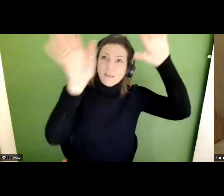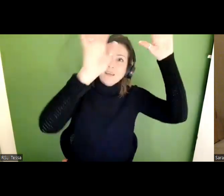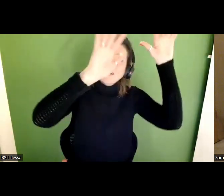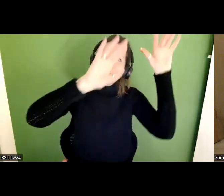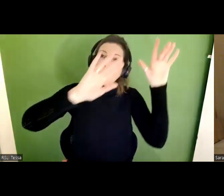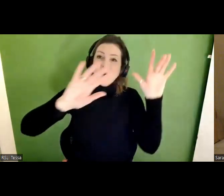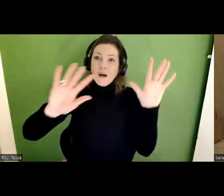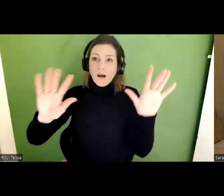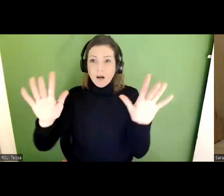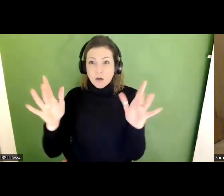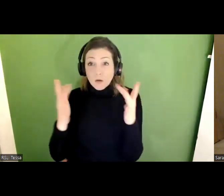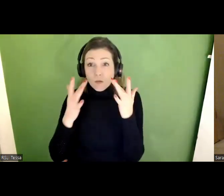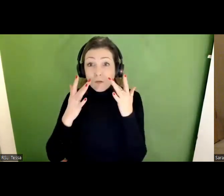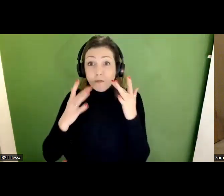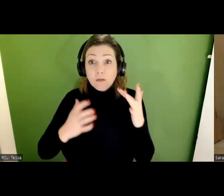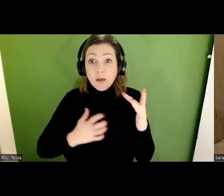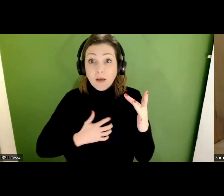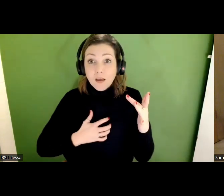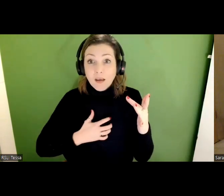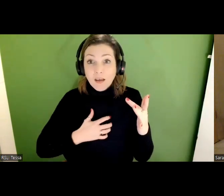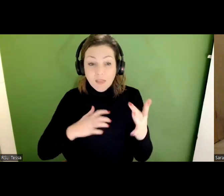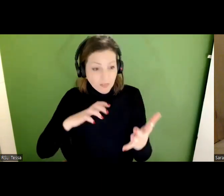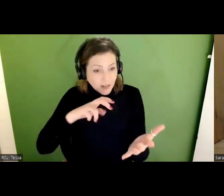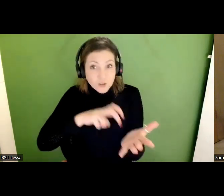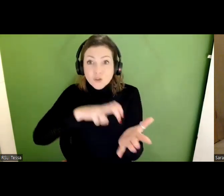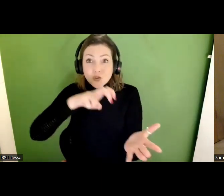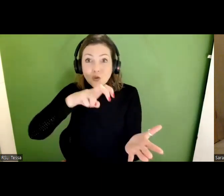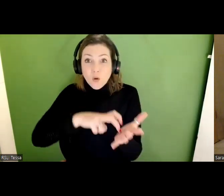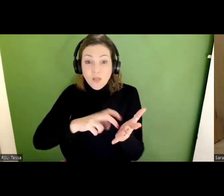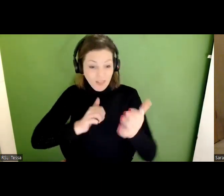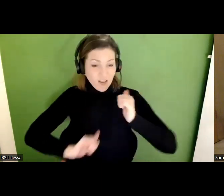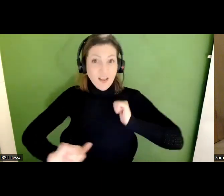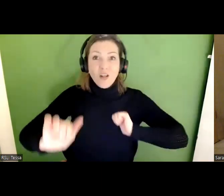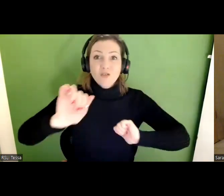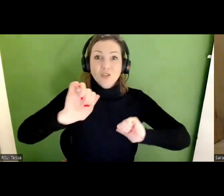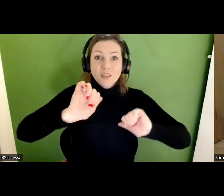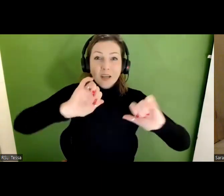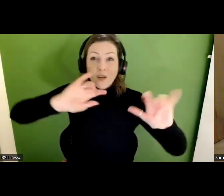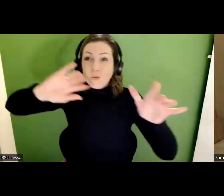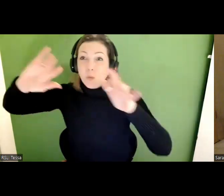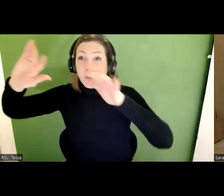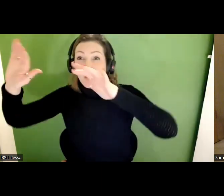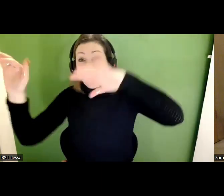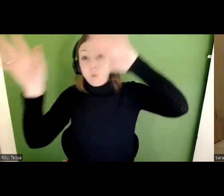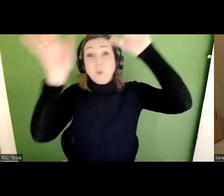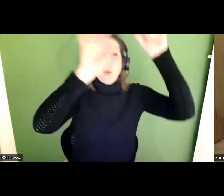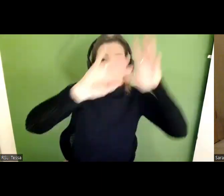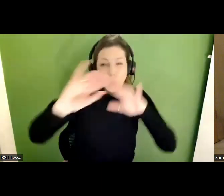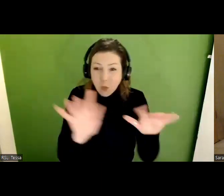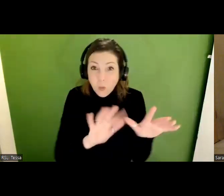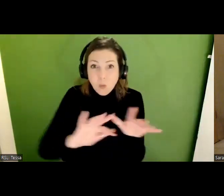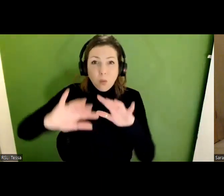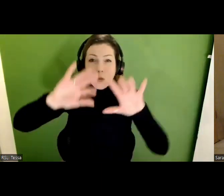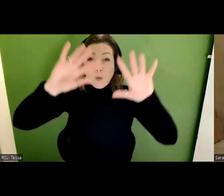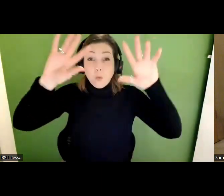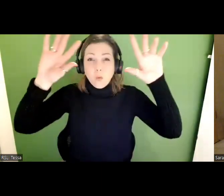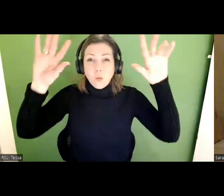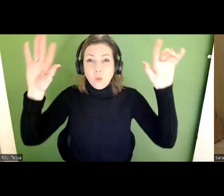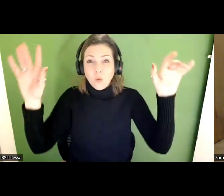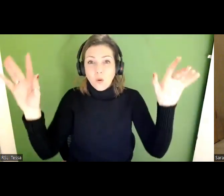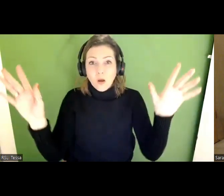underlying fear, then joy, then courage, ever flowing in all elements, all